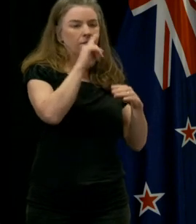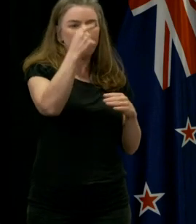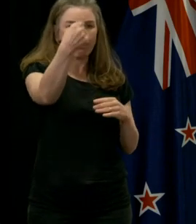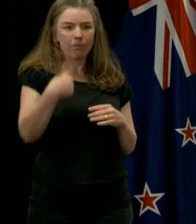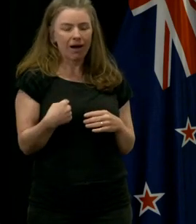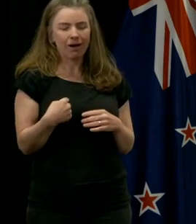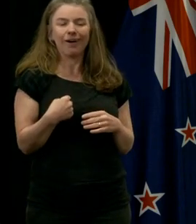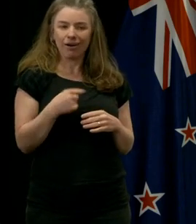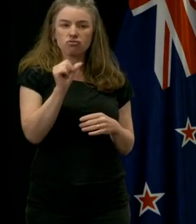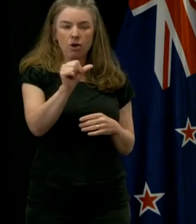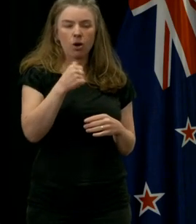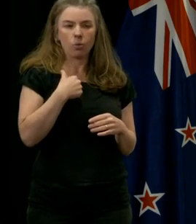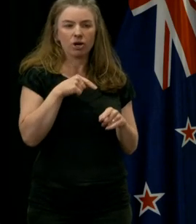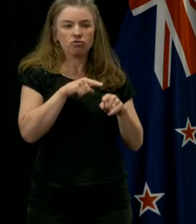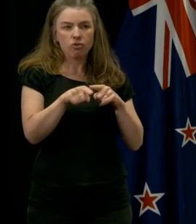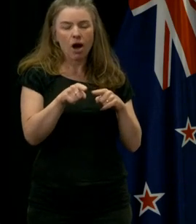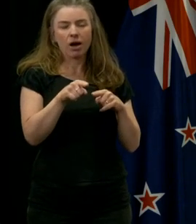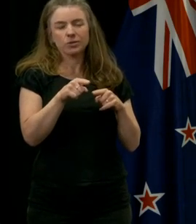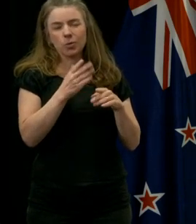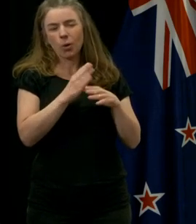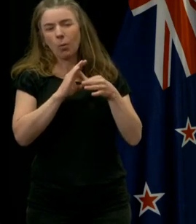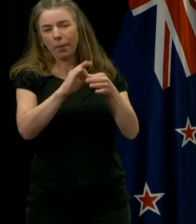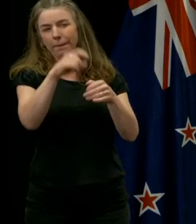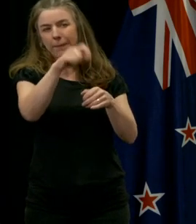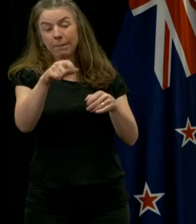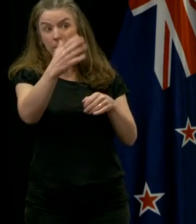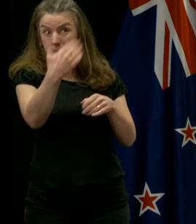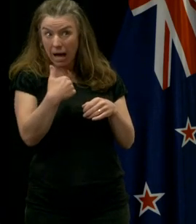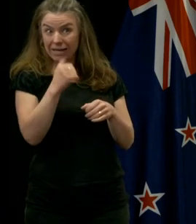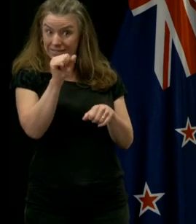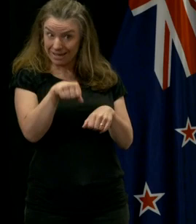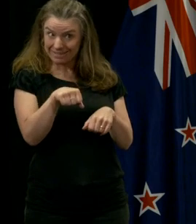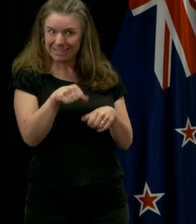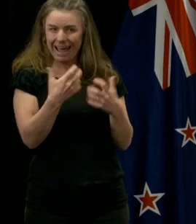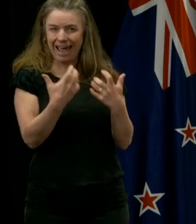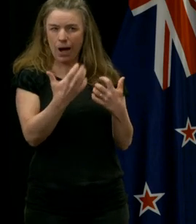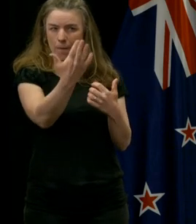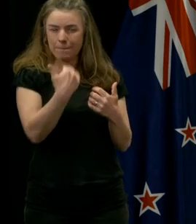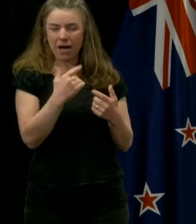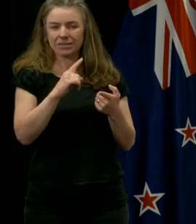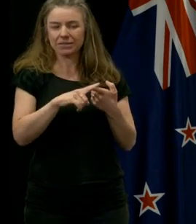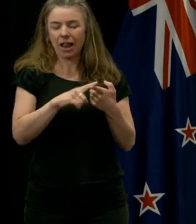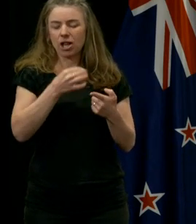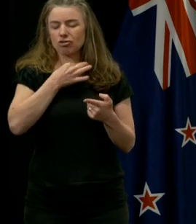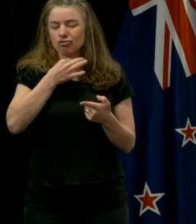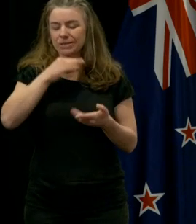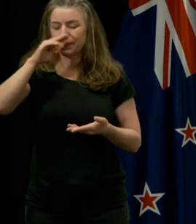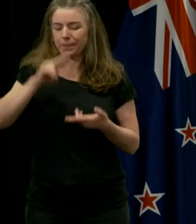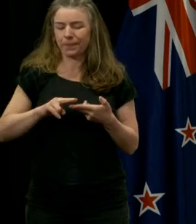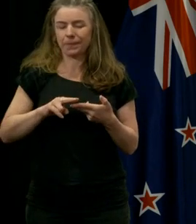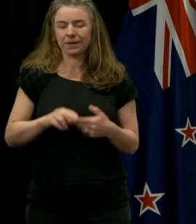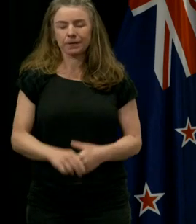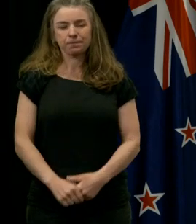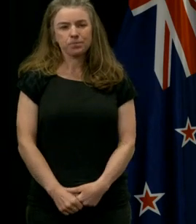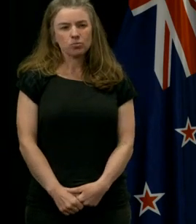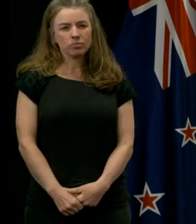working to deal with those who are returning in the safest way possible for all New Zealanders, but there will some who won't make it back. There's risk to